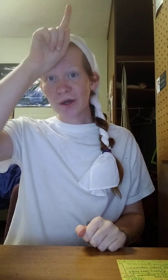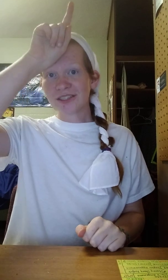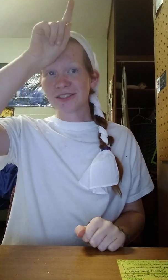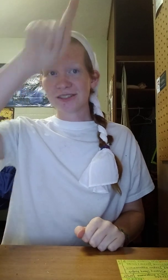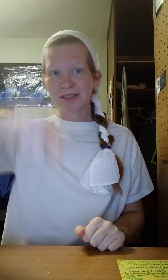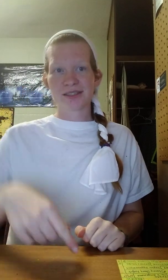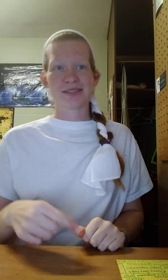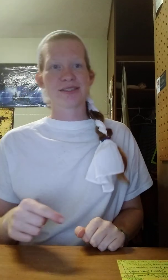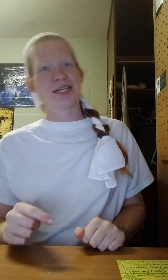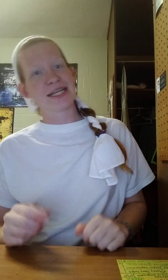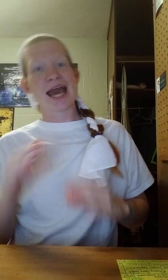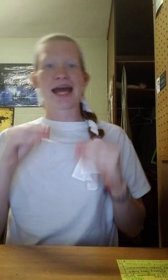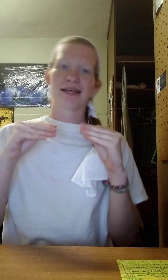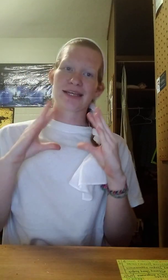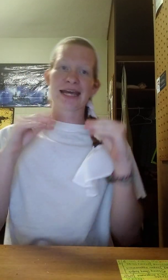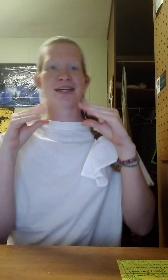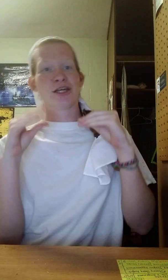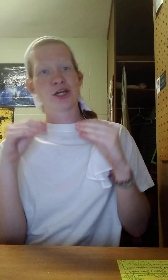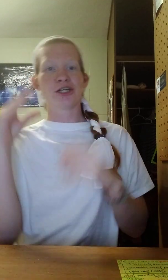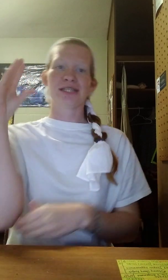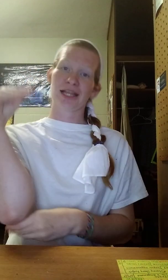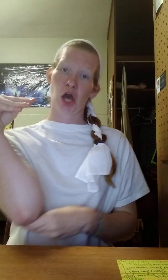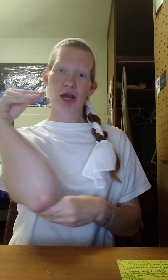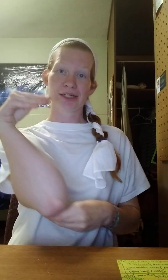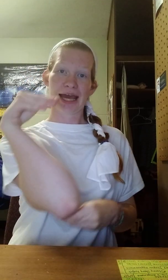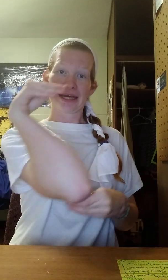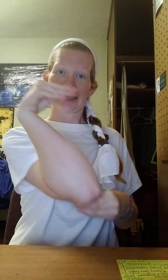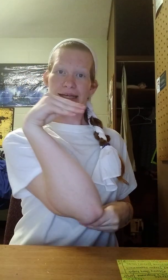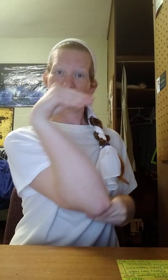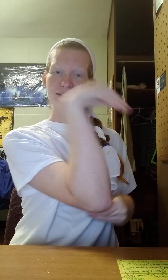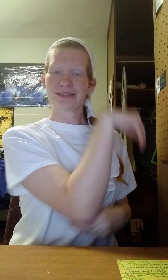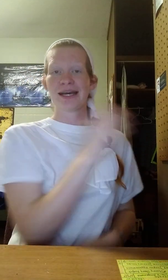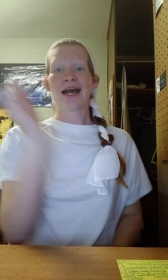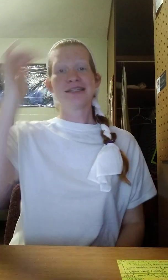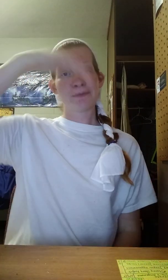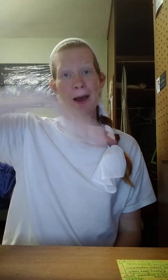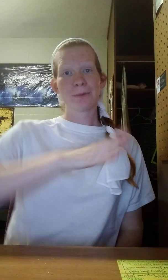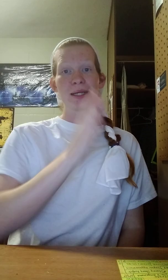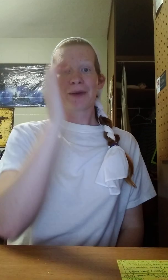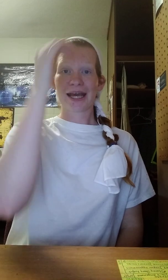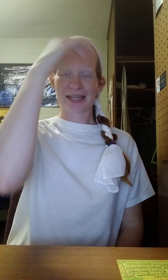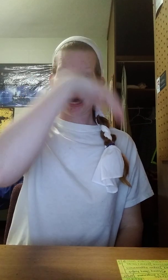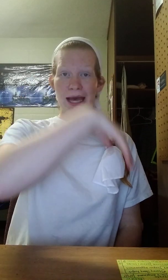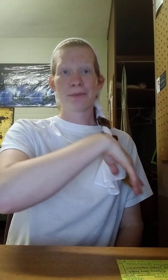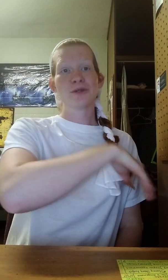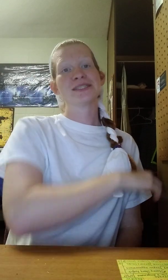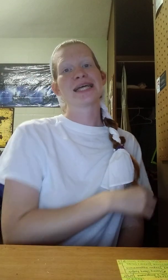unicorns. Green alligators and long-necked geese, some humpty-backed camels and